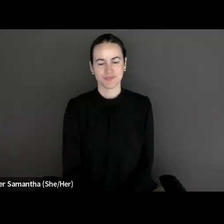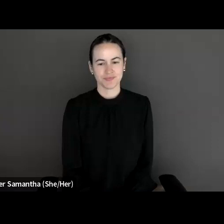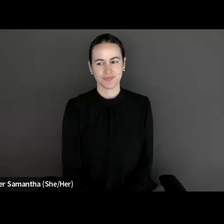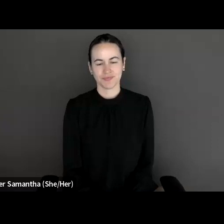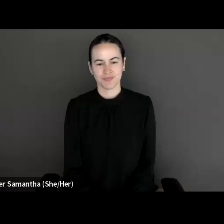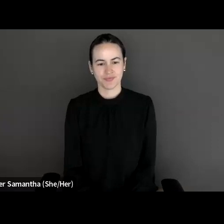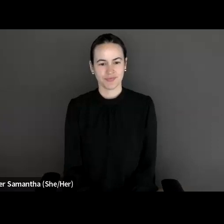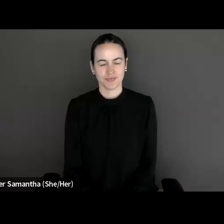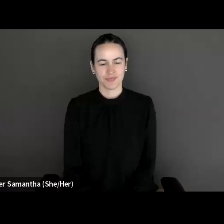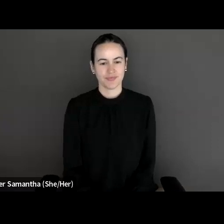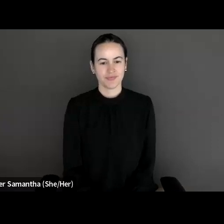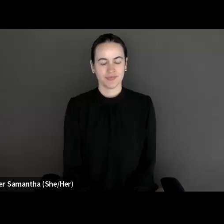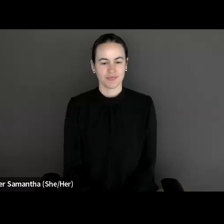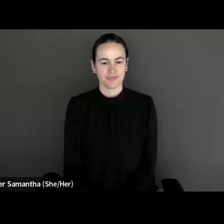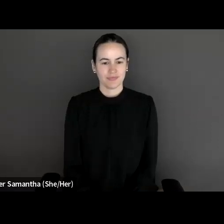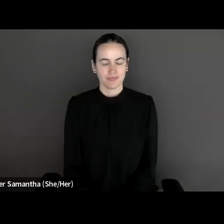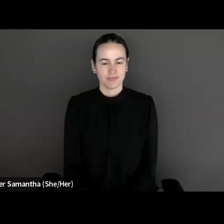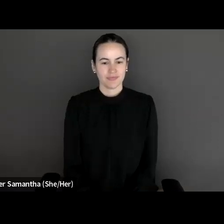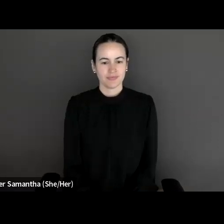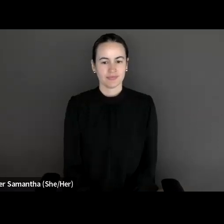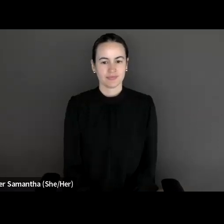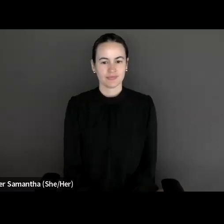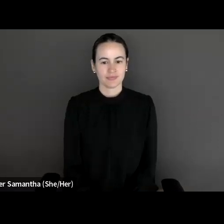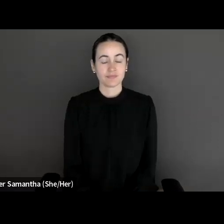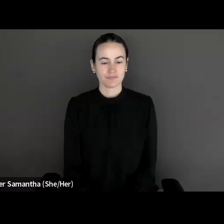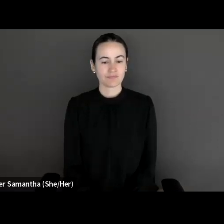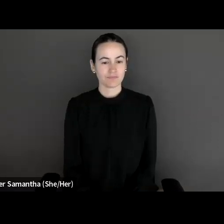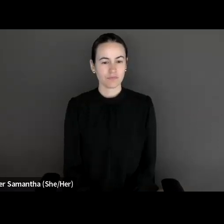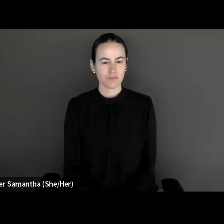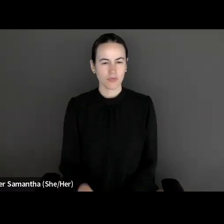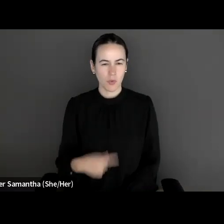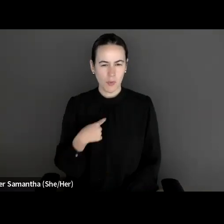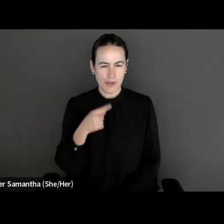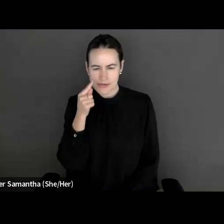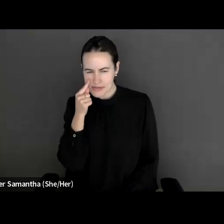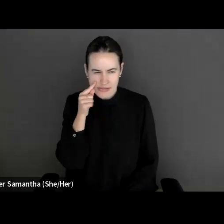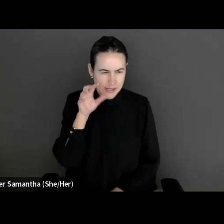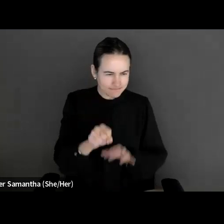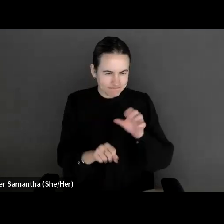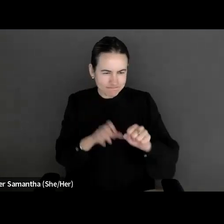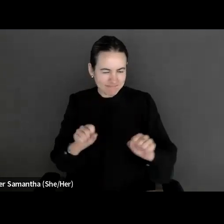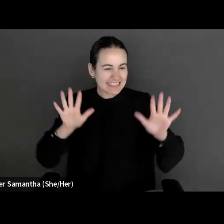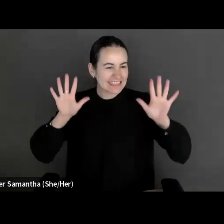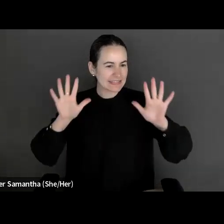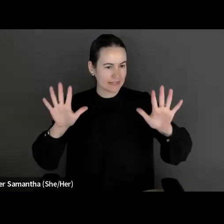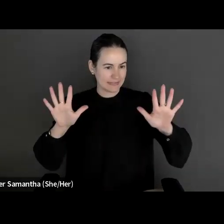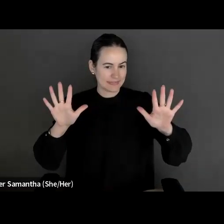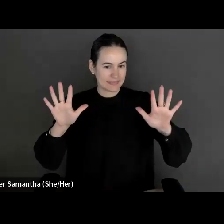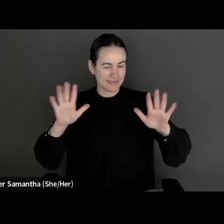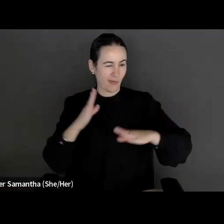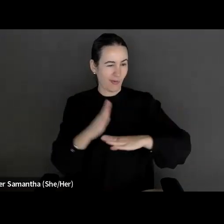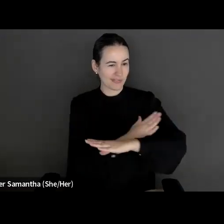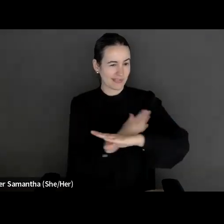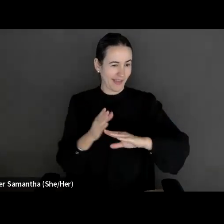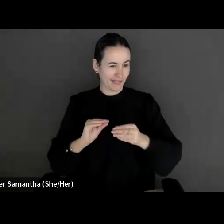So as a result, we identified 10 different sources of scale construct in the studies, and I'll just